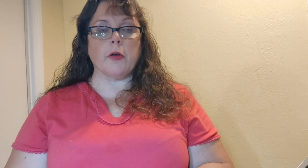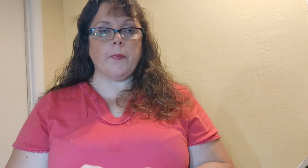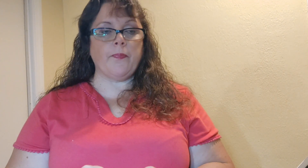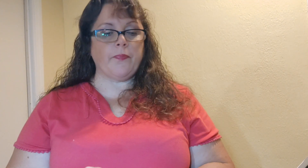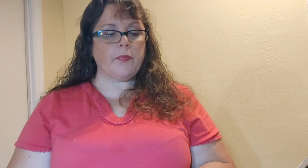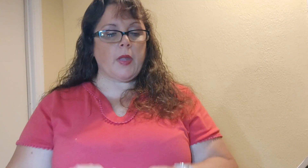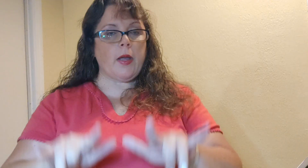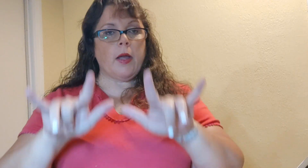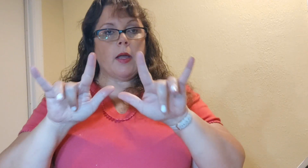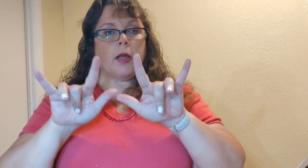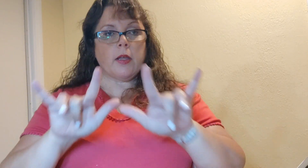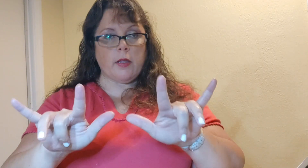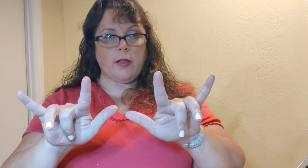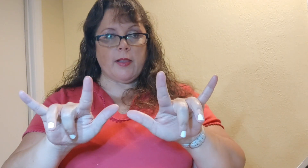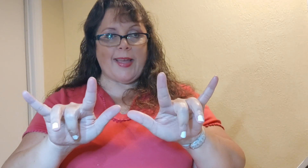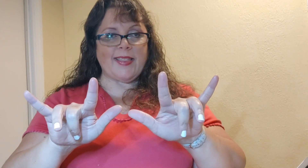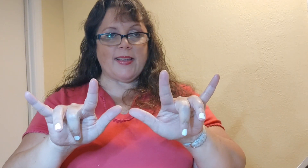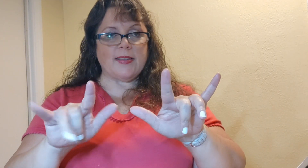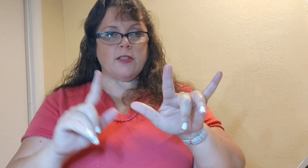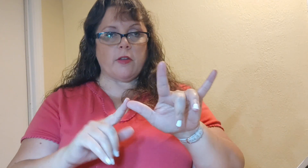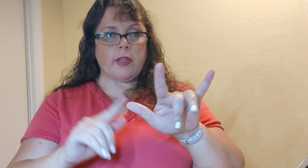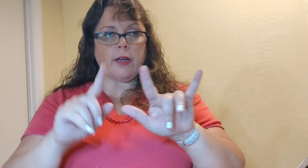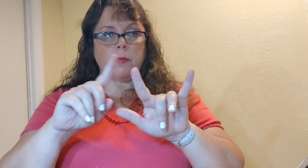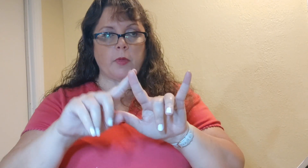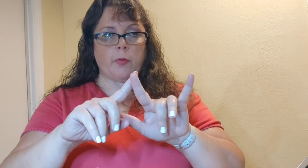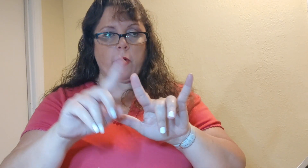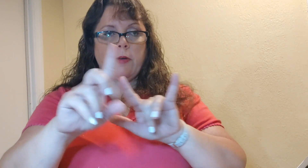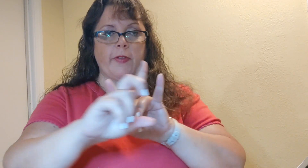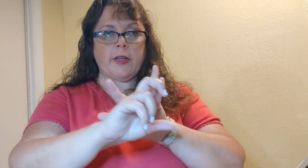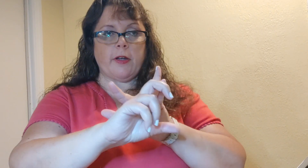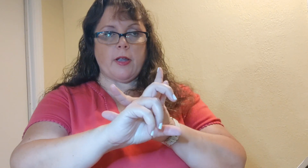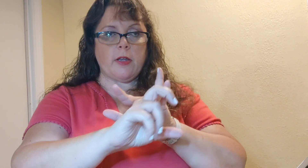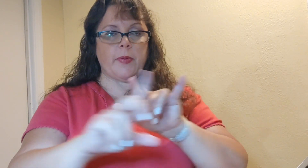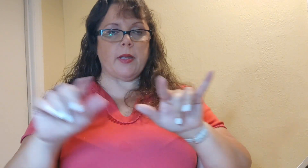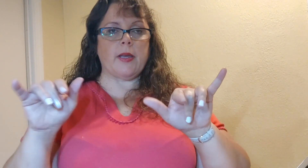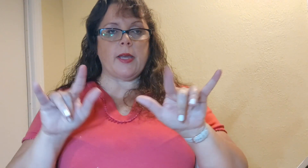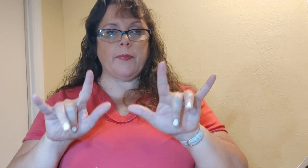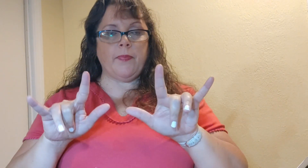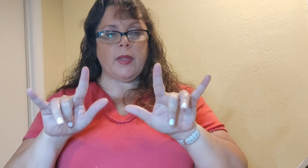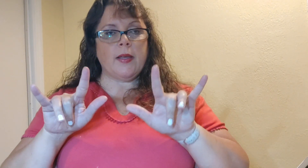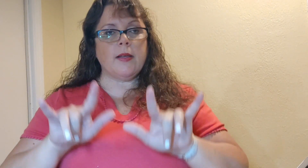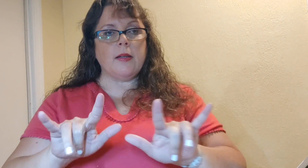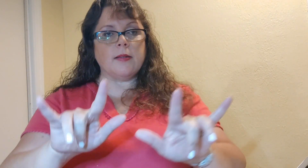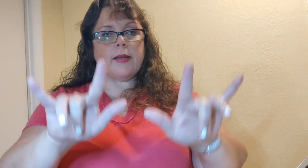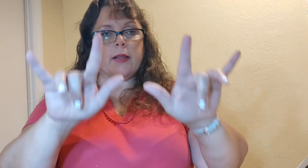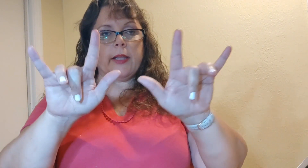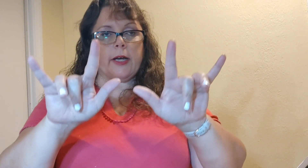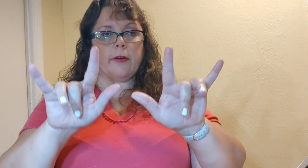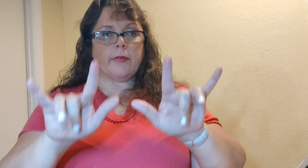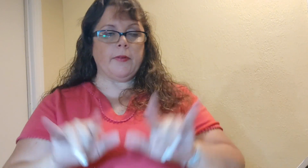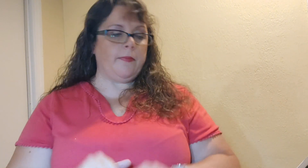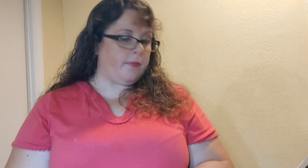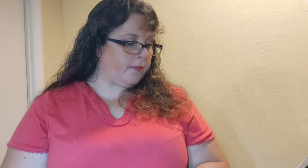or like this. Your thumb, your pointer finger, and your pinky. You say love.